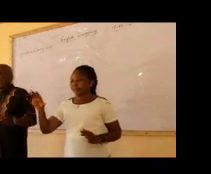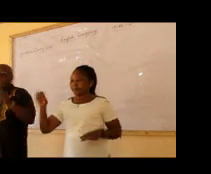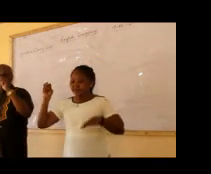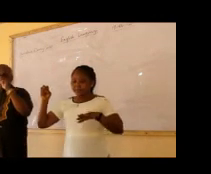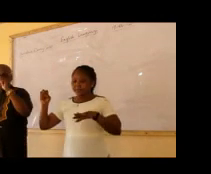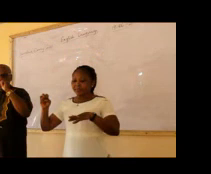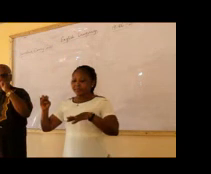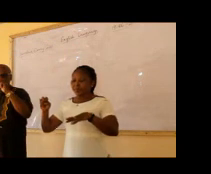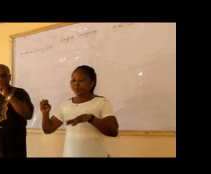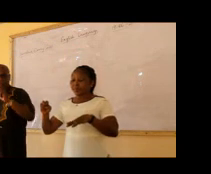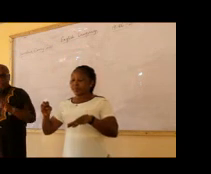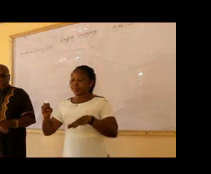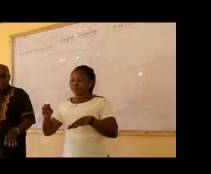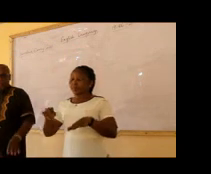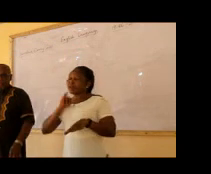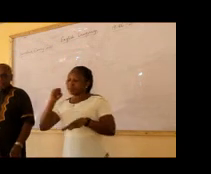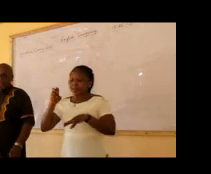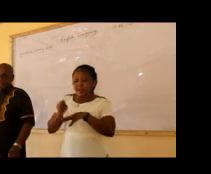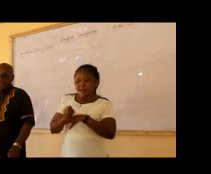advisably should be